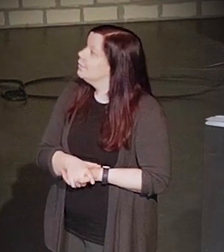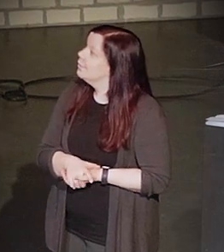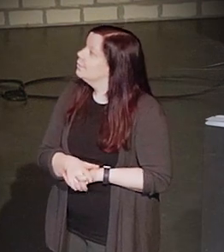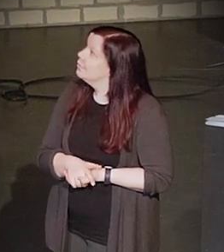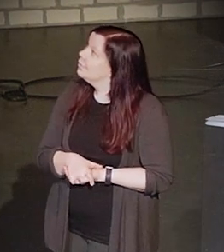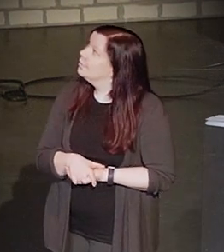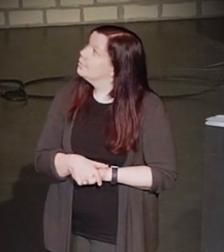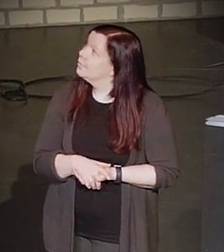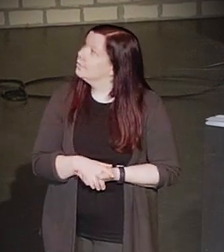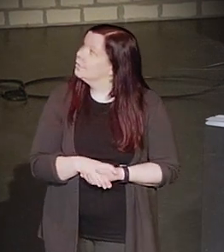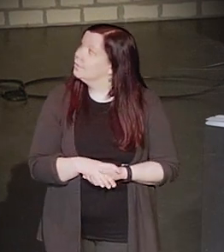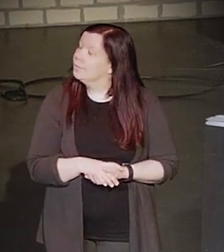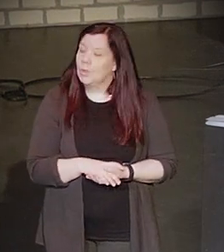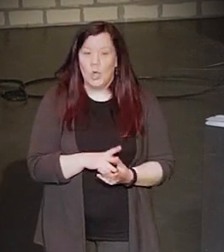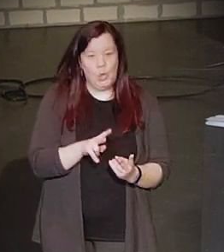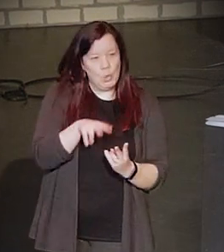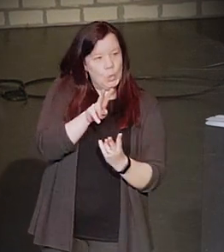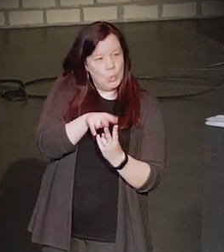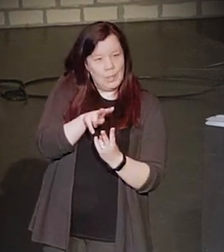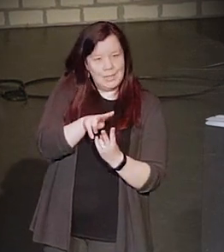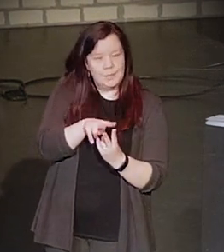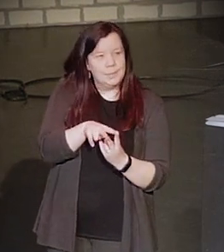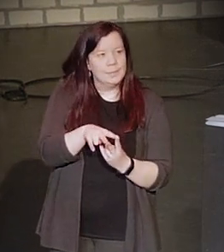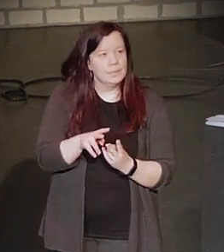then two thoughts.